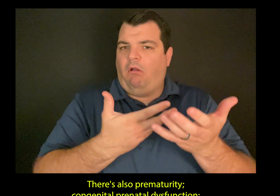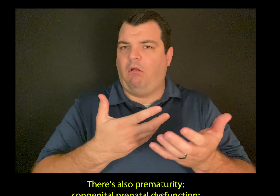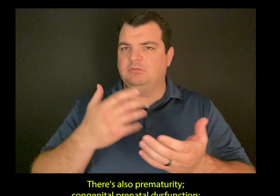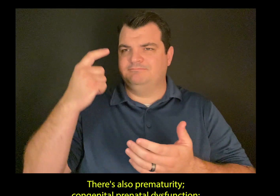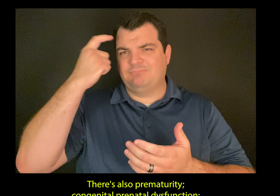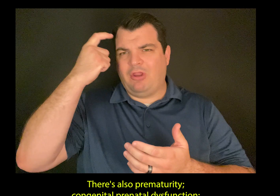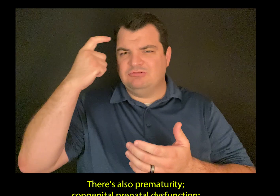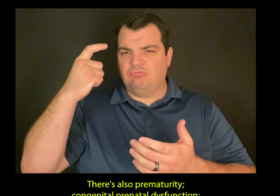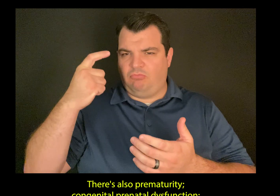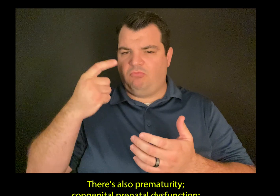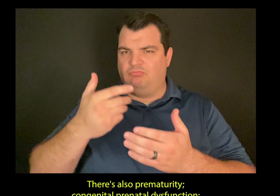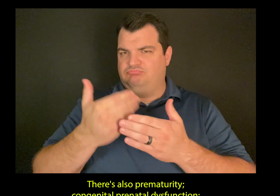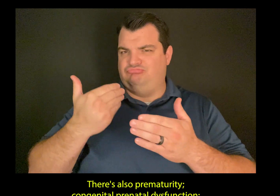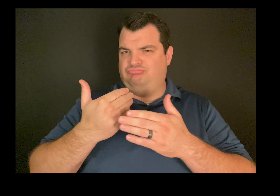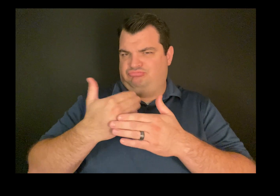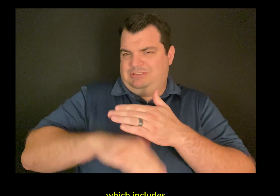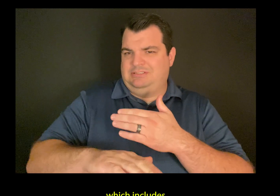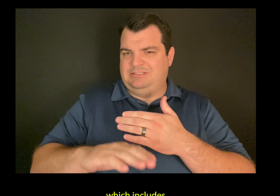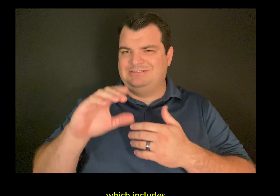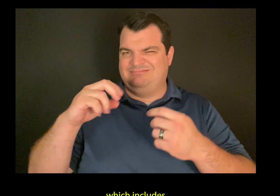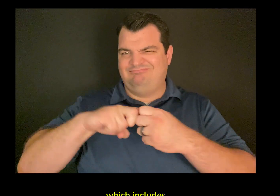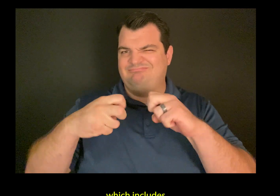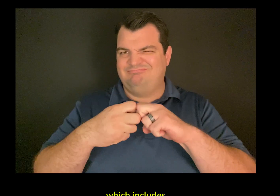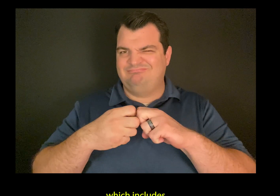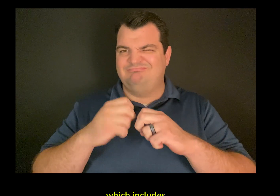And congenital prenatal dysfunction, which includes